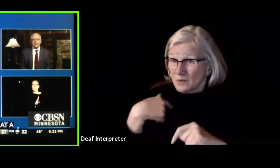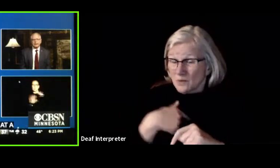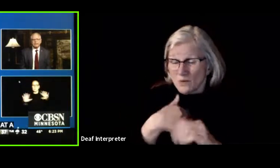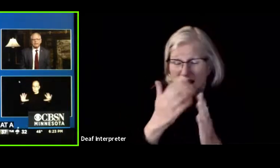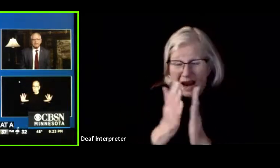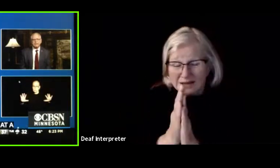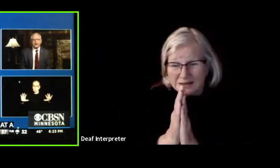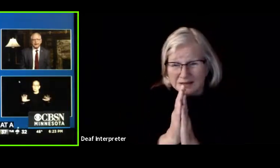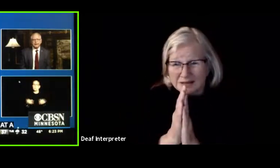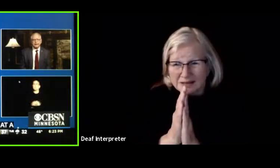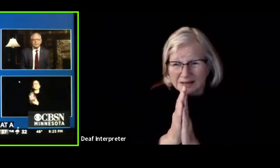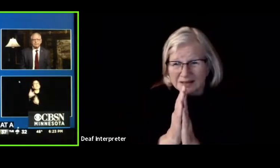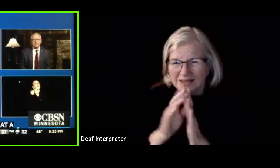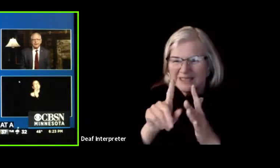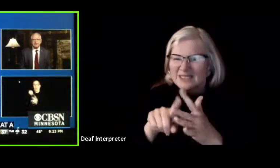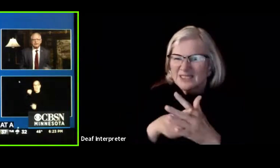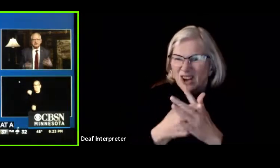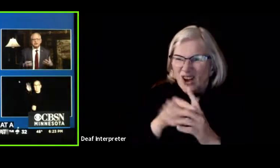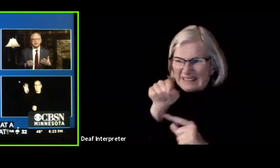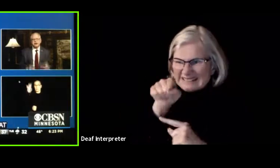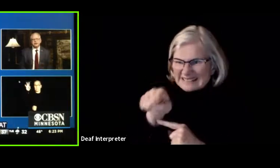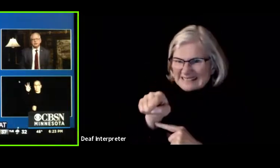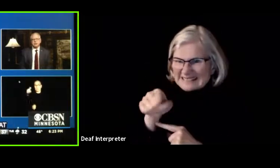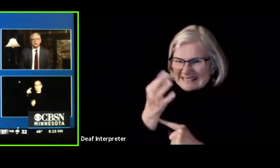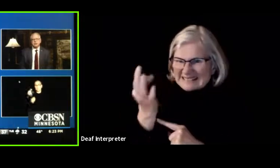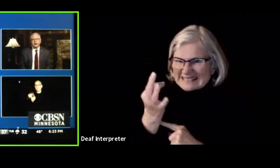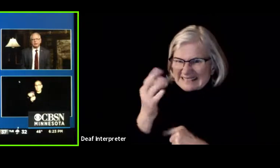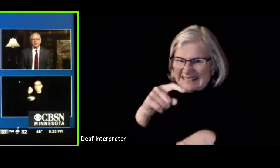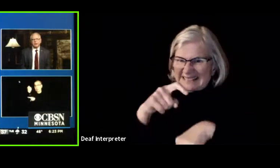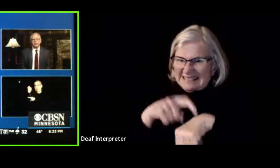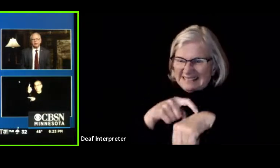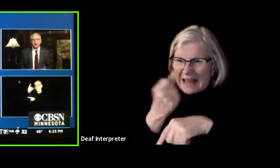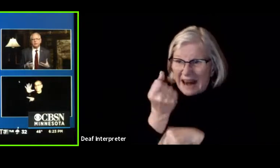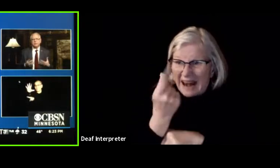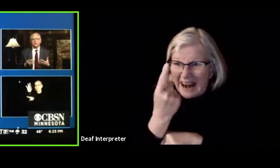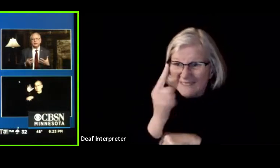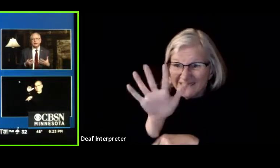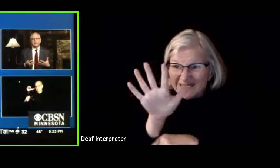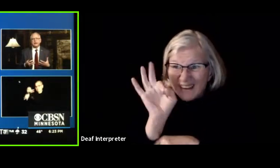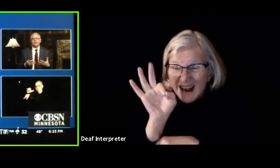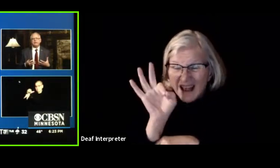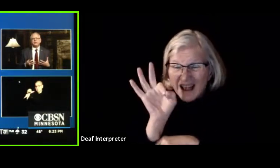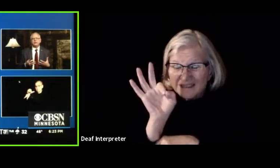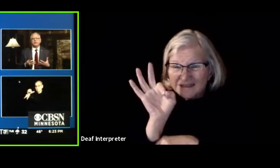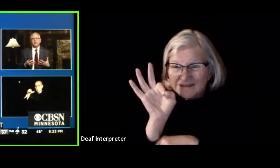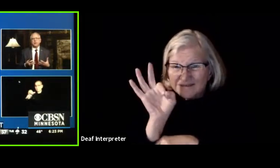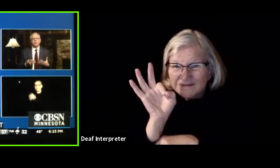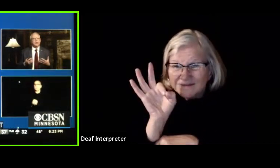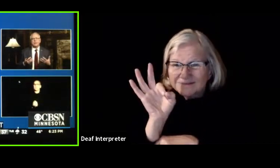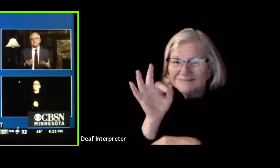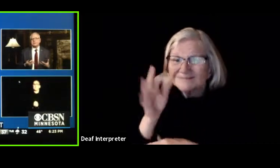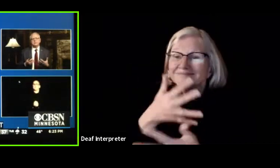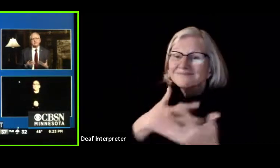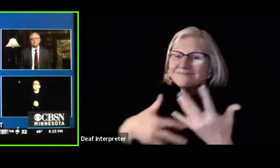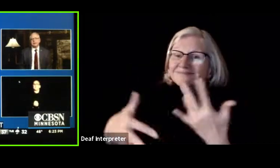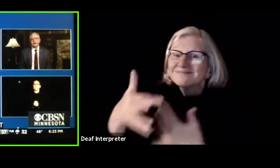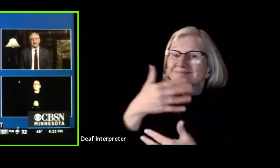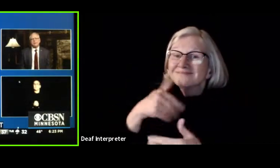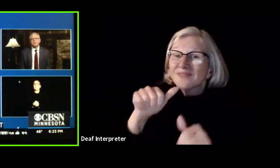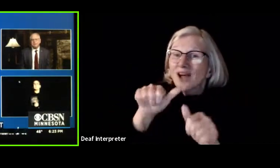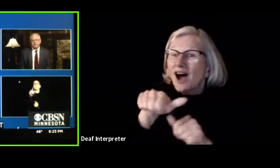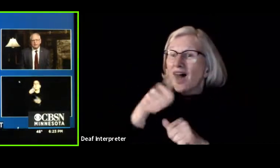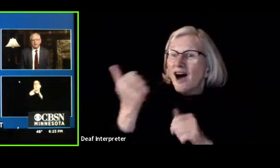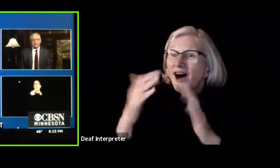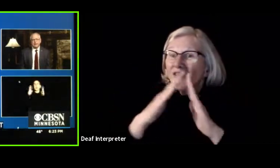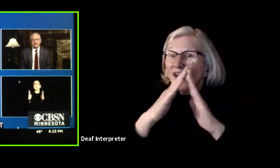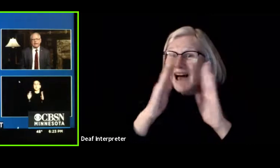at 11:59, and it's social gatherings with other households. Don't bring other households in. Don't bring, and this is I have a